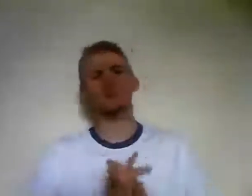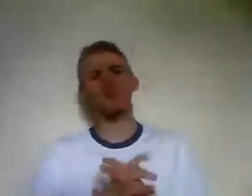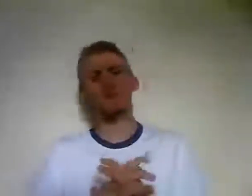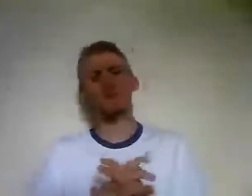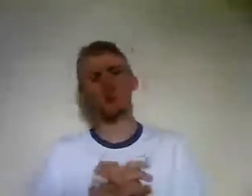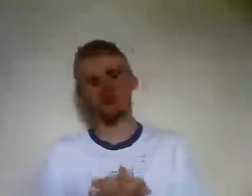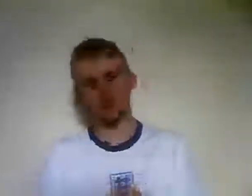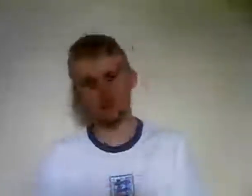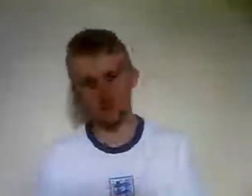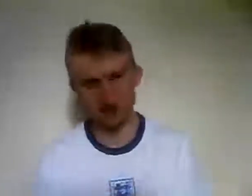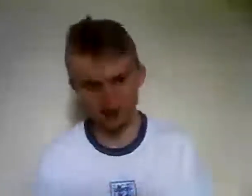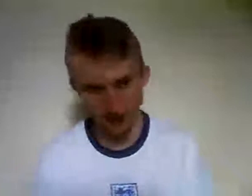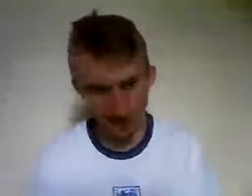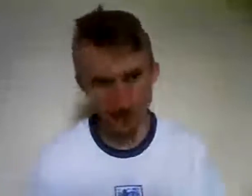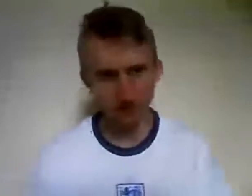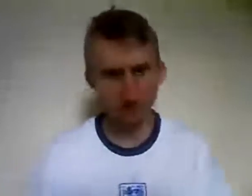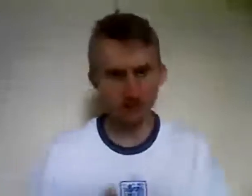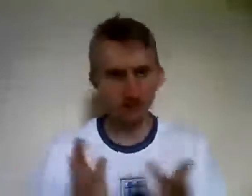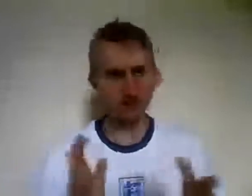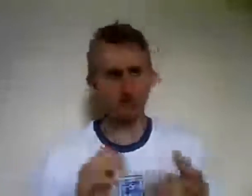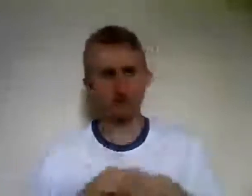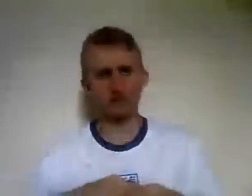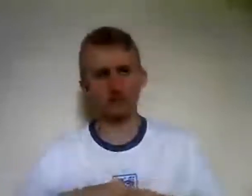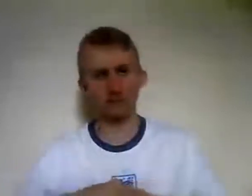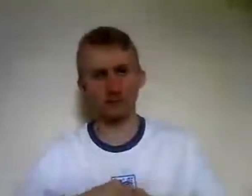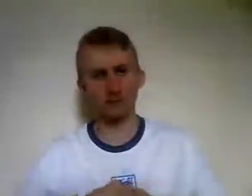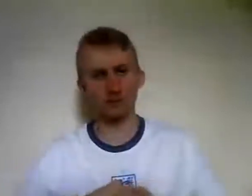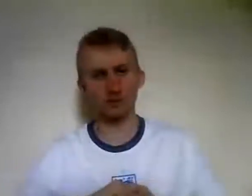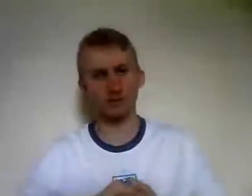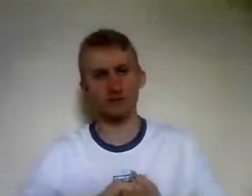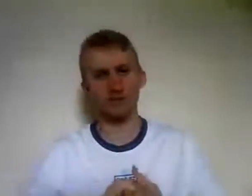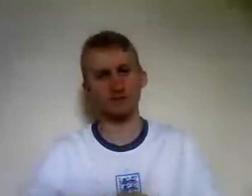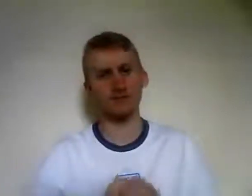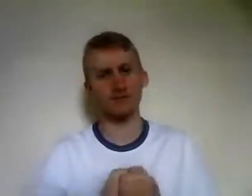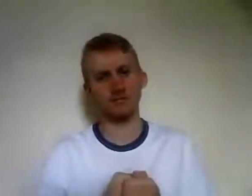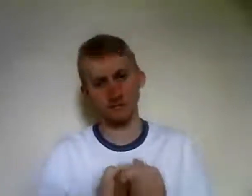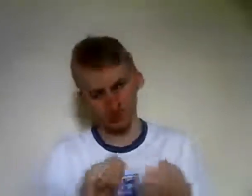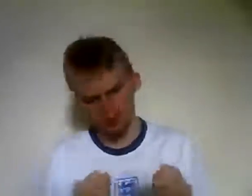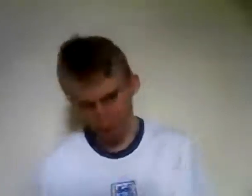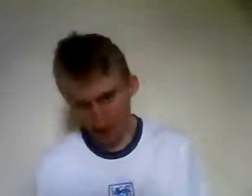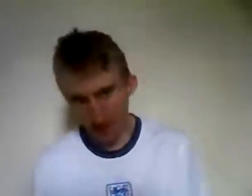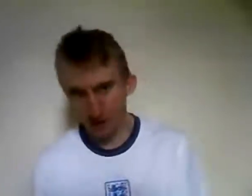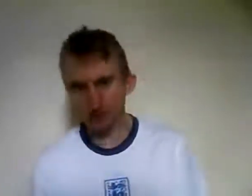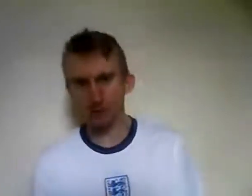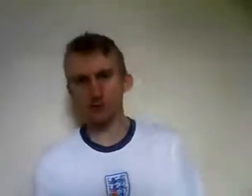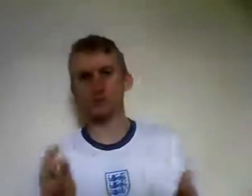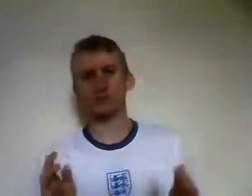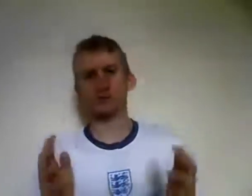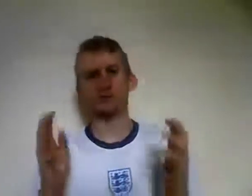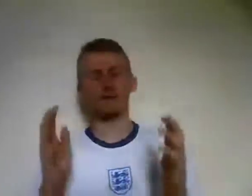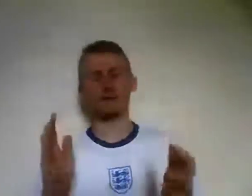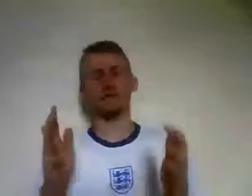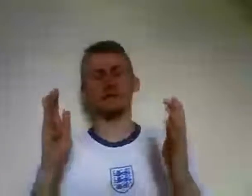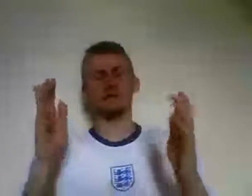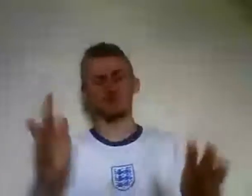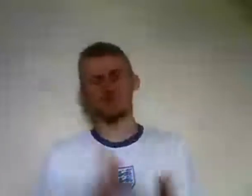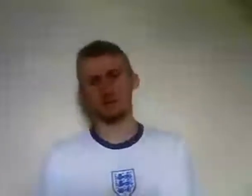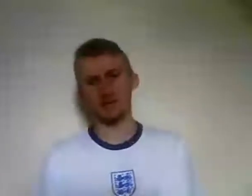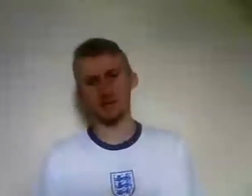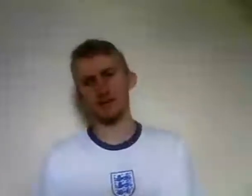at Welling United, sparking celebrations from a large travelling contingent. Crawley would then be